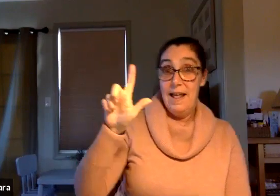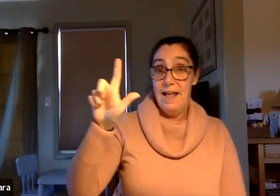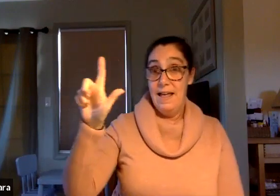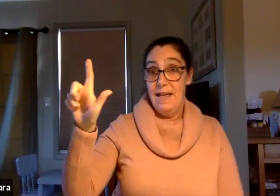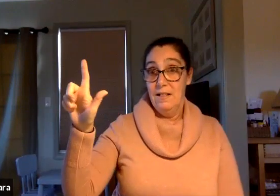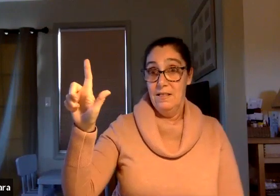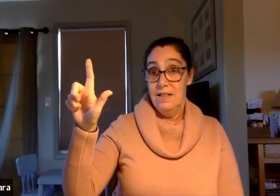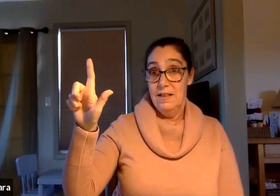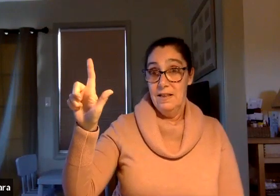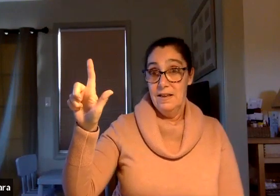L,